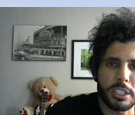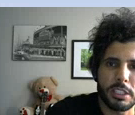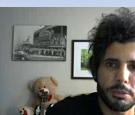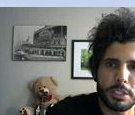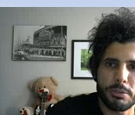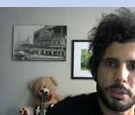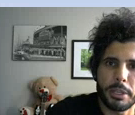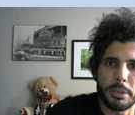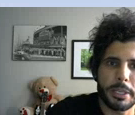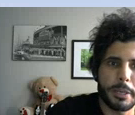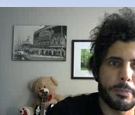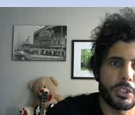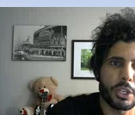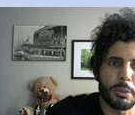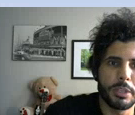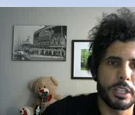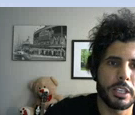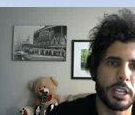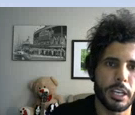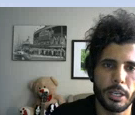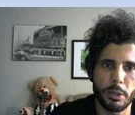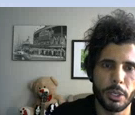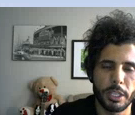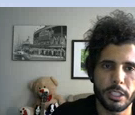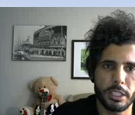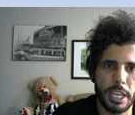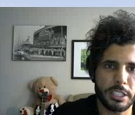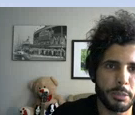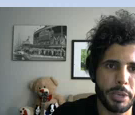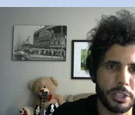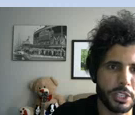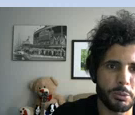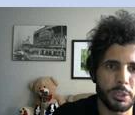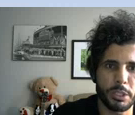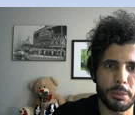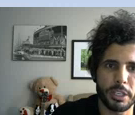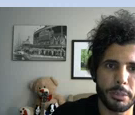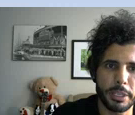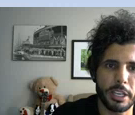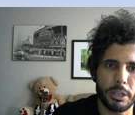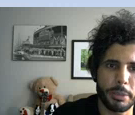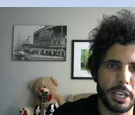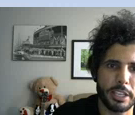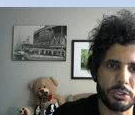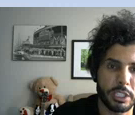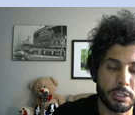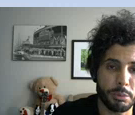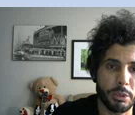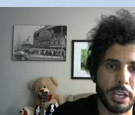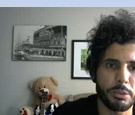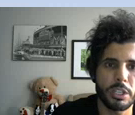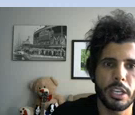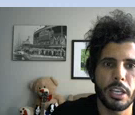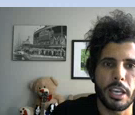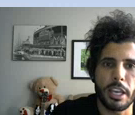interesting difference from Arabic. So last comparison, when you compare Arabic has relative pronouns,